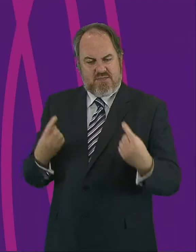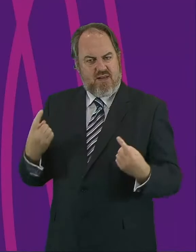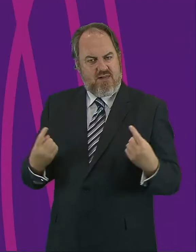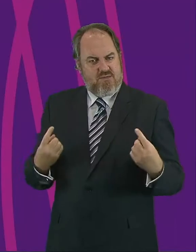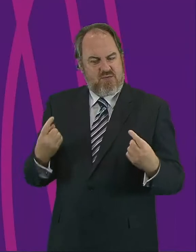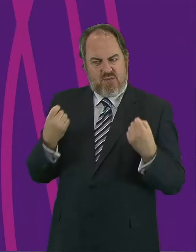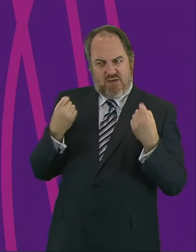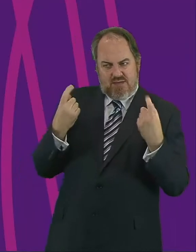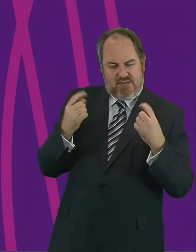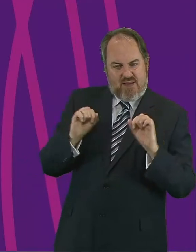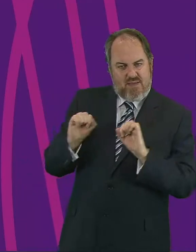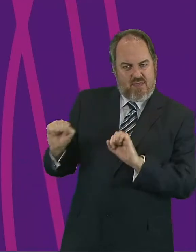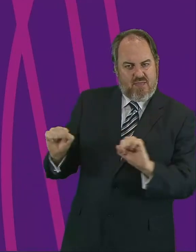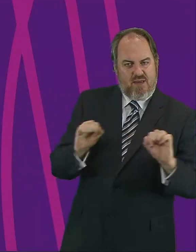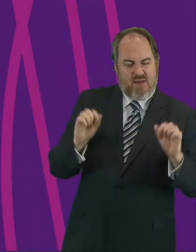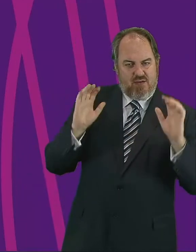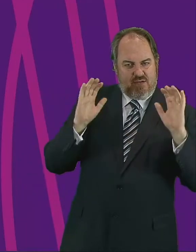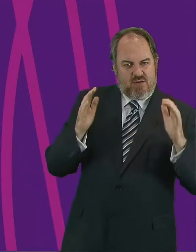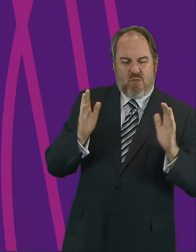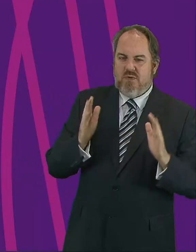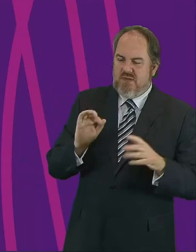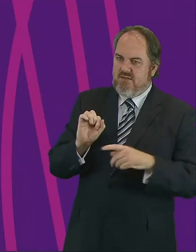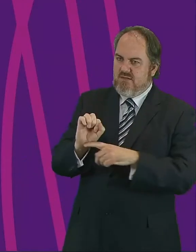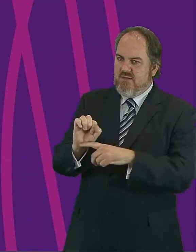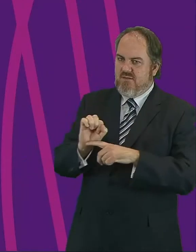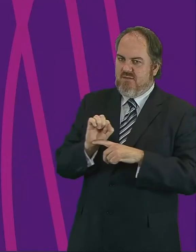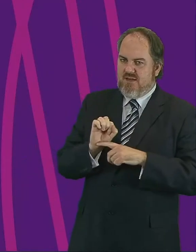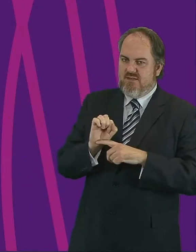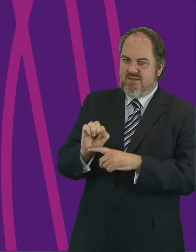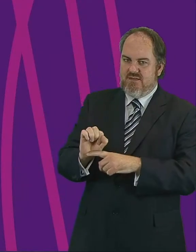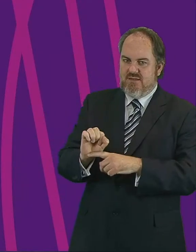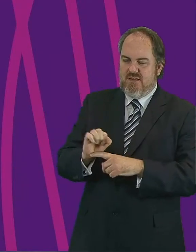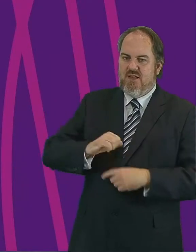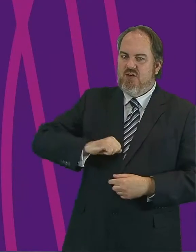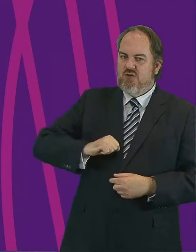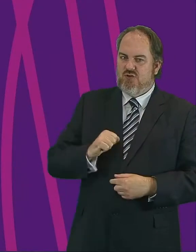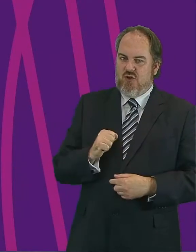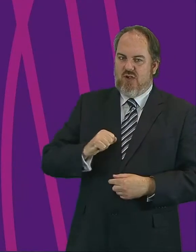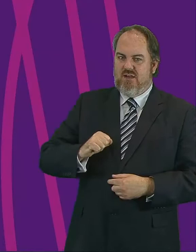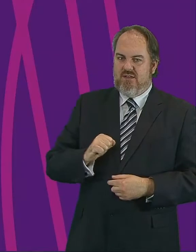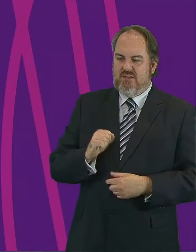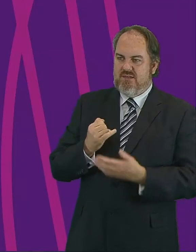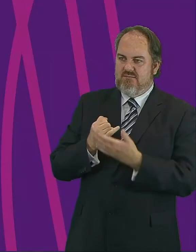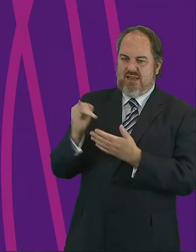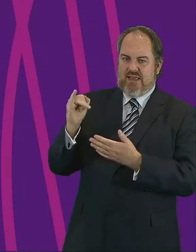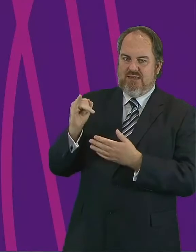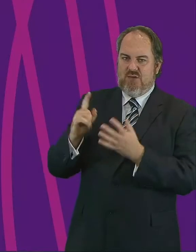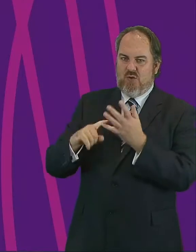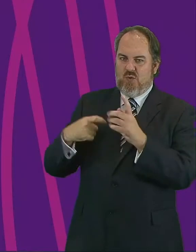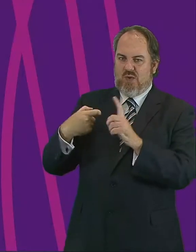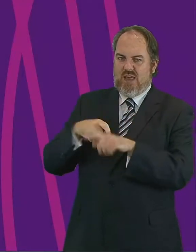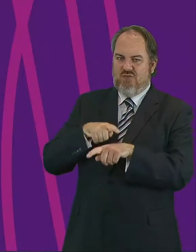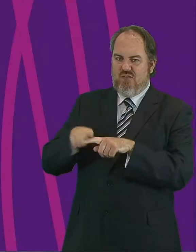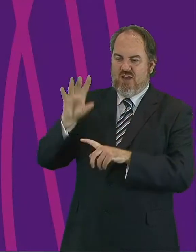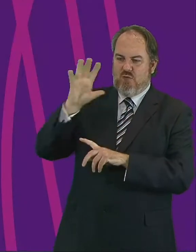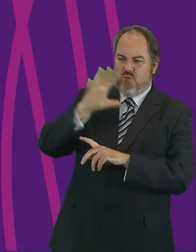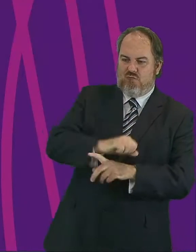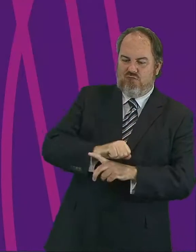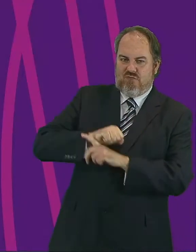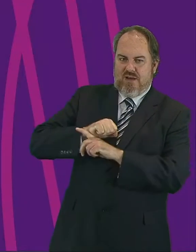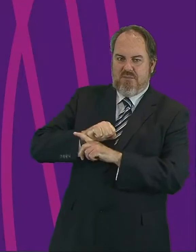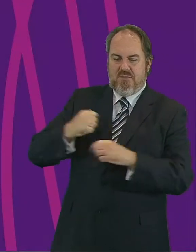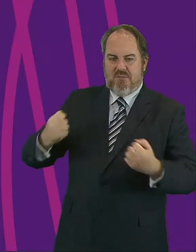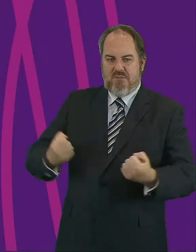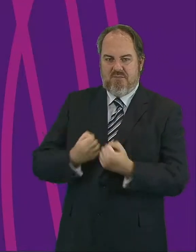immediately start the process of defending Scotland against such a blatant power grab. The UK Government is allowing only 4 weeks for consultation on